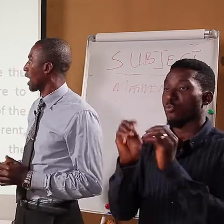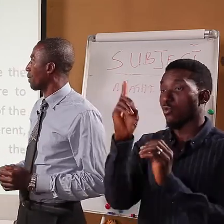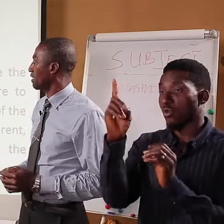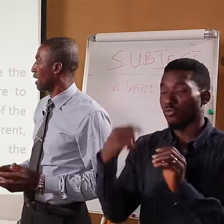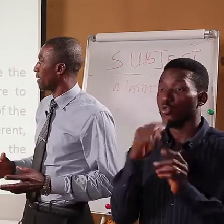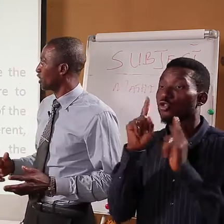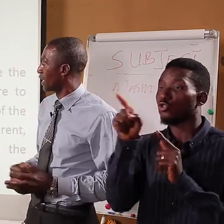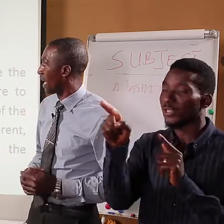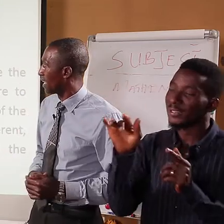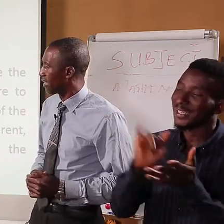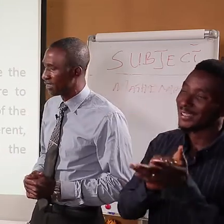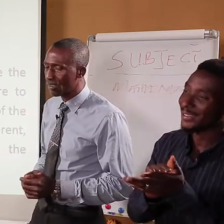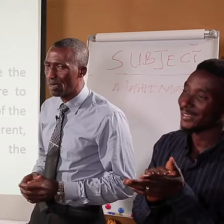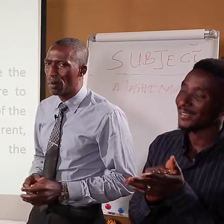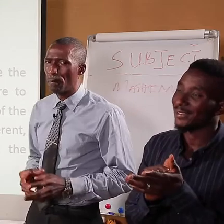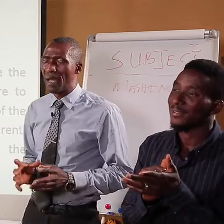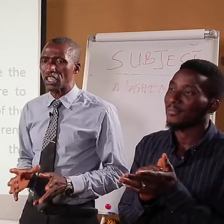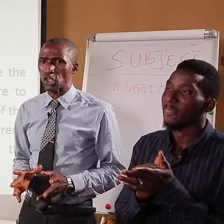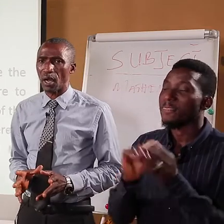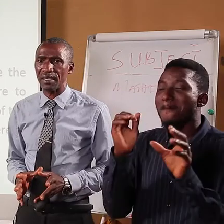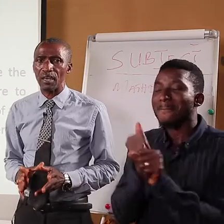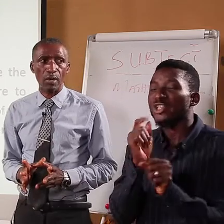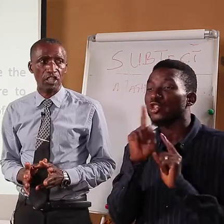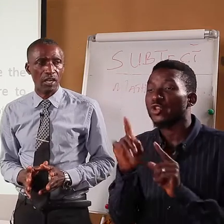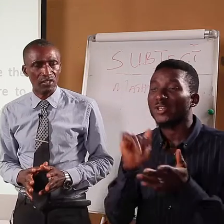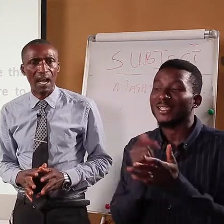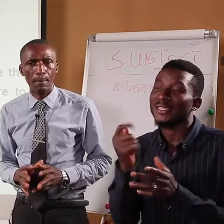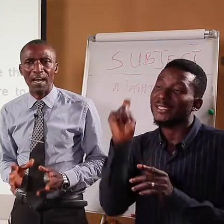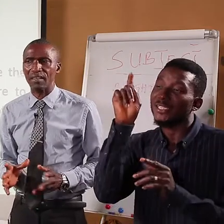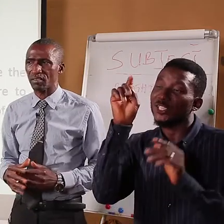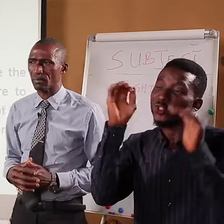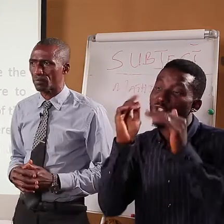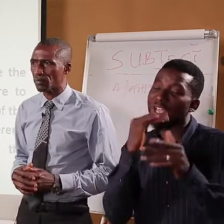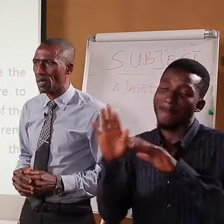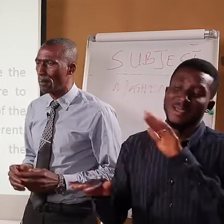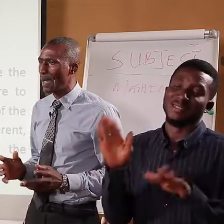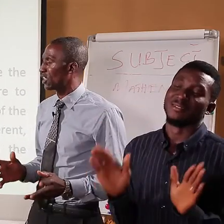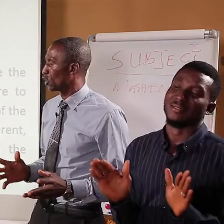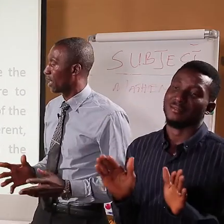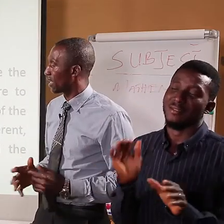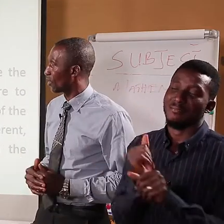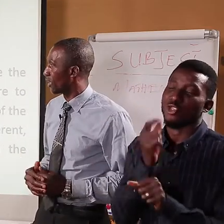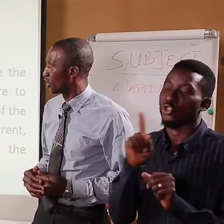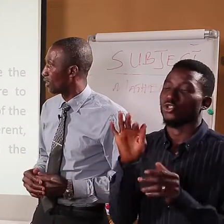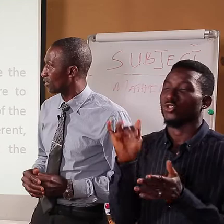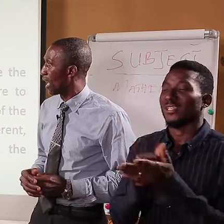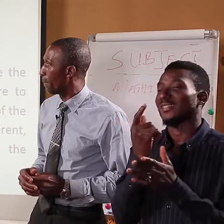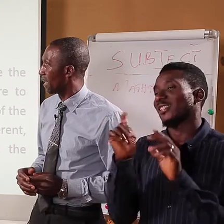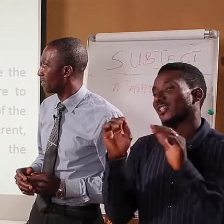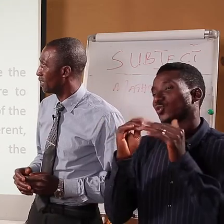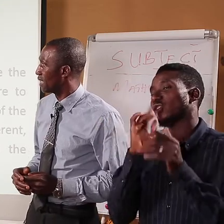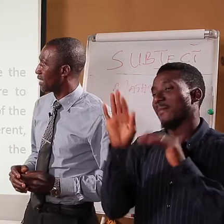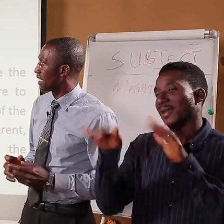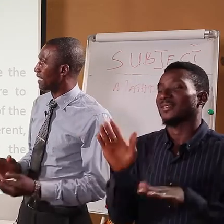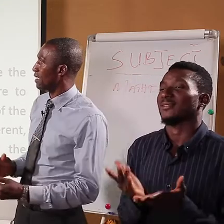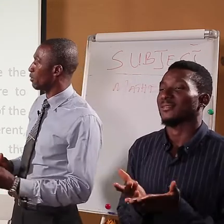of them, as I mentioned earlier, is make sure the equations are balanced. Make sure the equations are